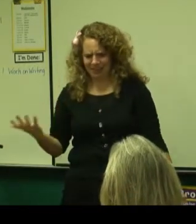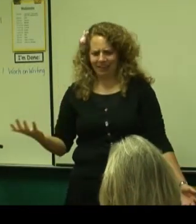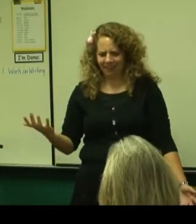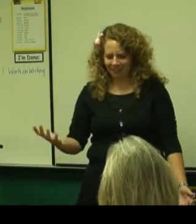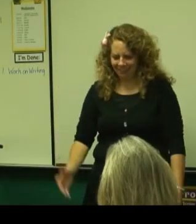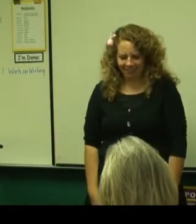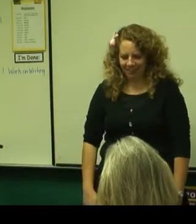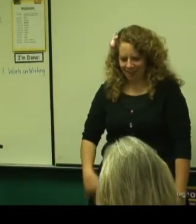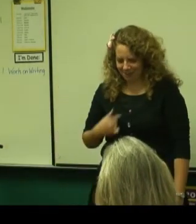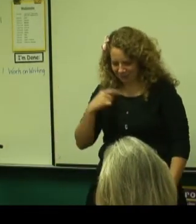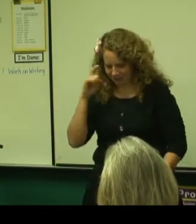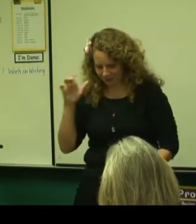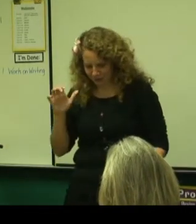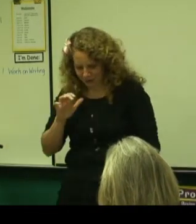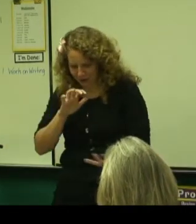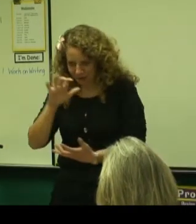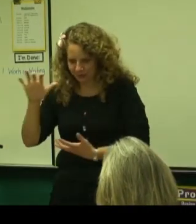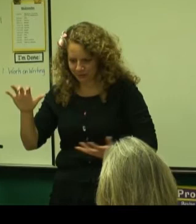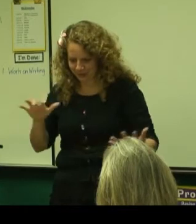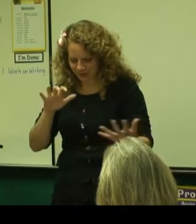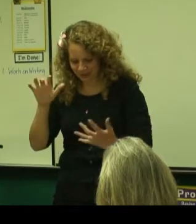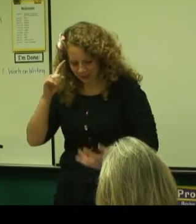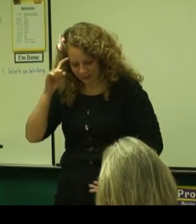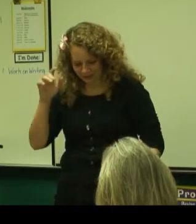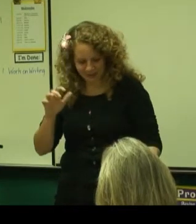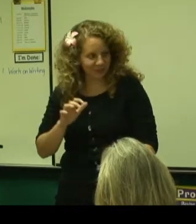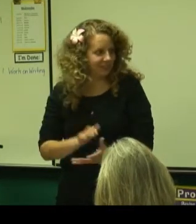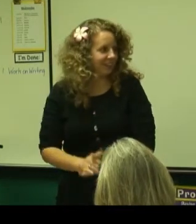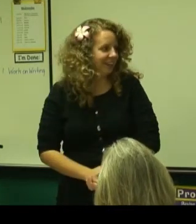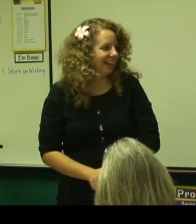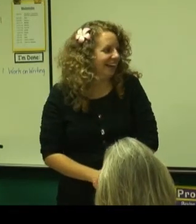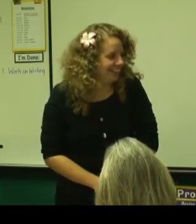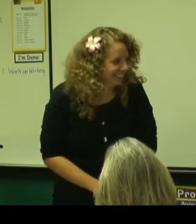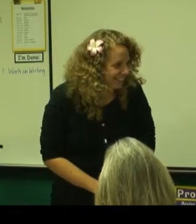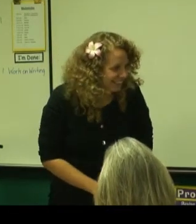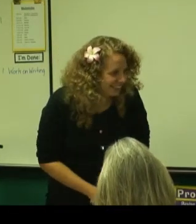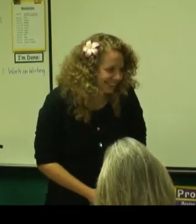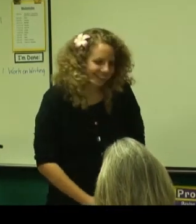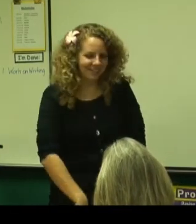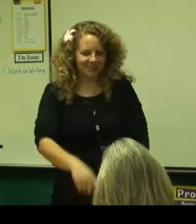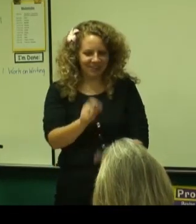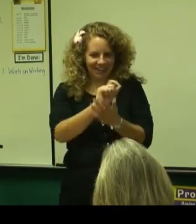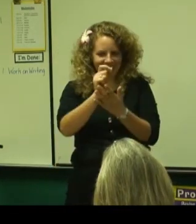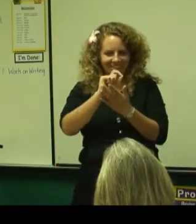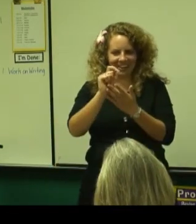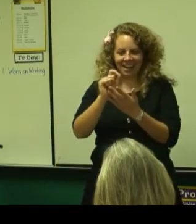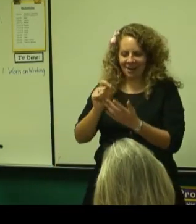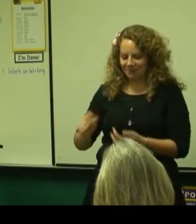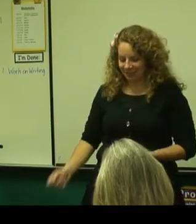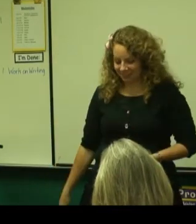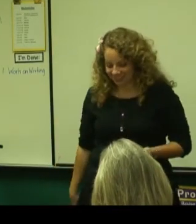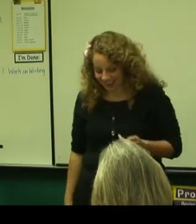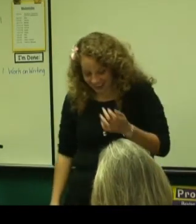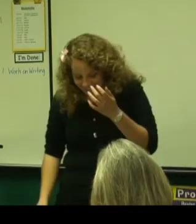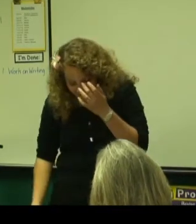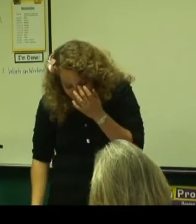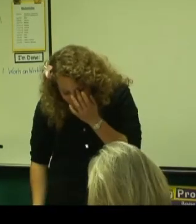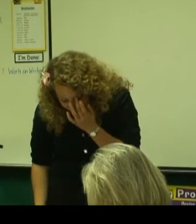happy? I'm confused. I think I'll bring a pad and pencil. Why he not happy? Yeah.